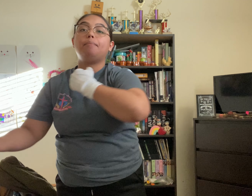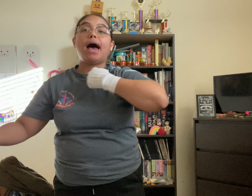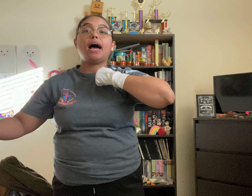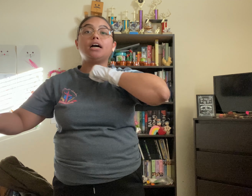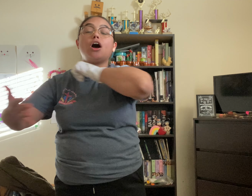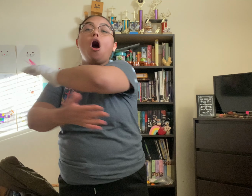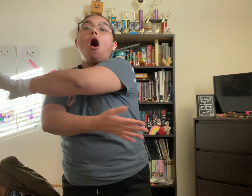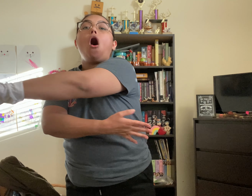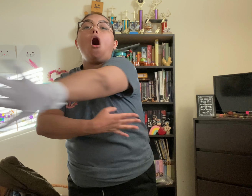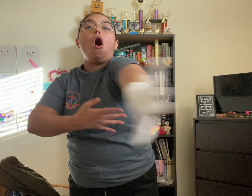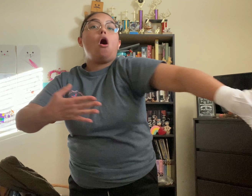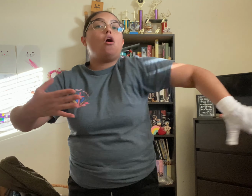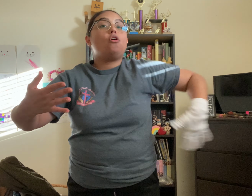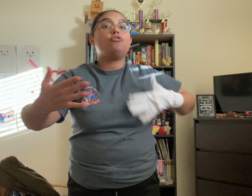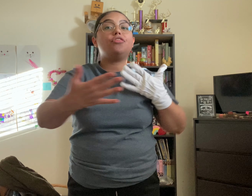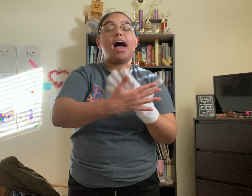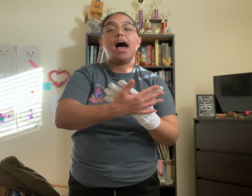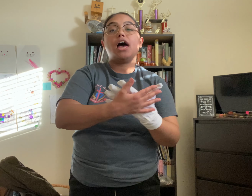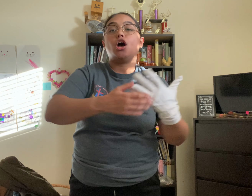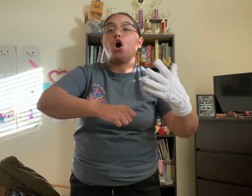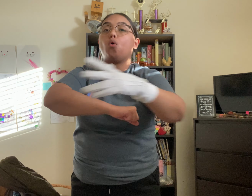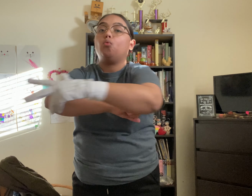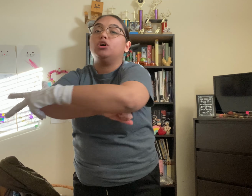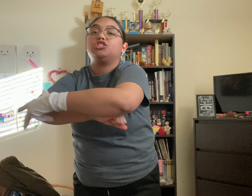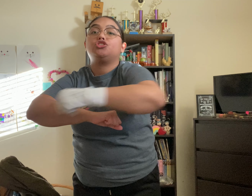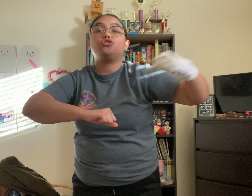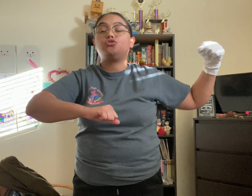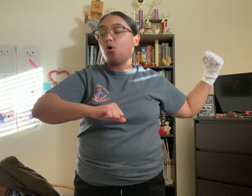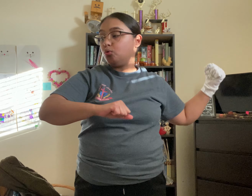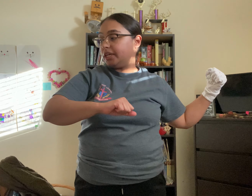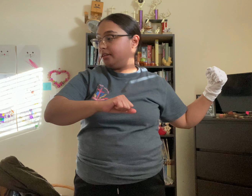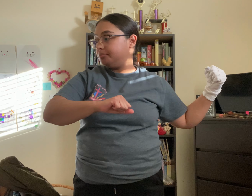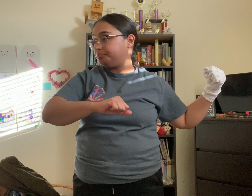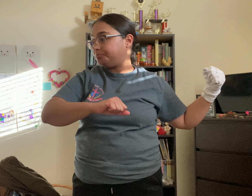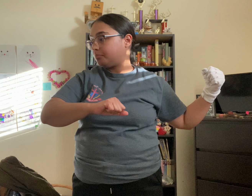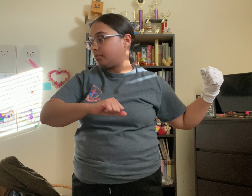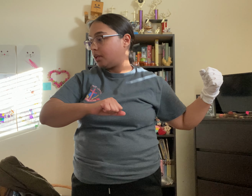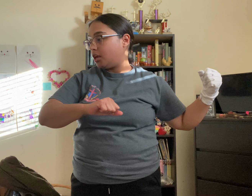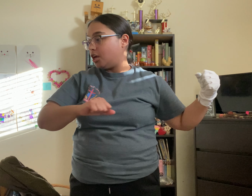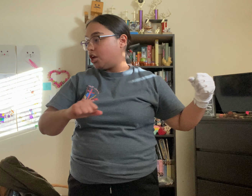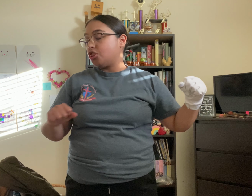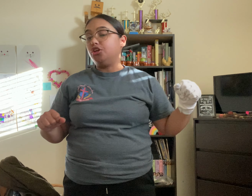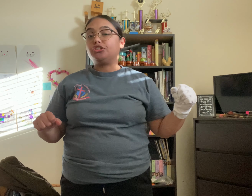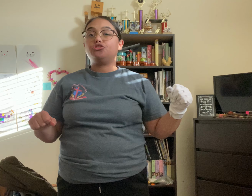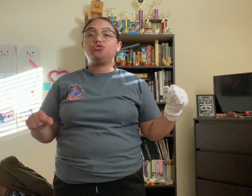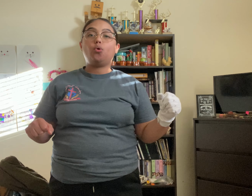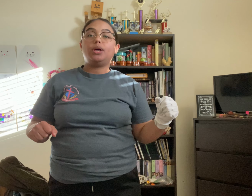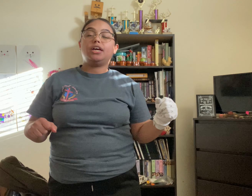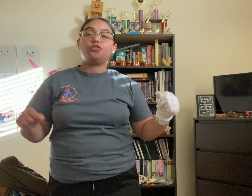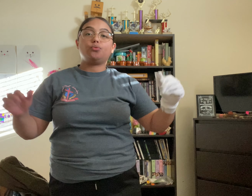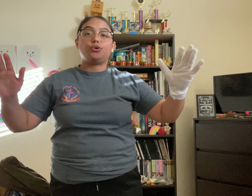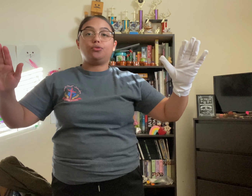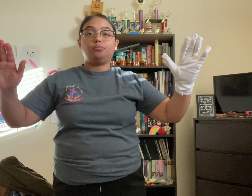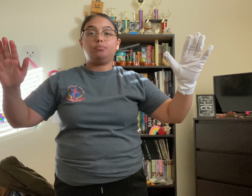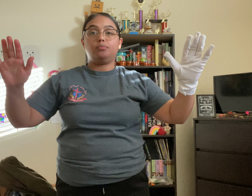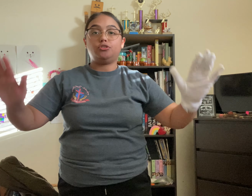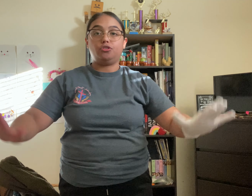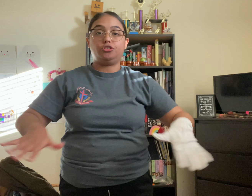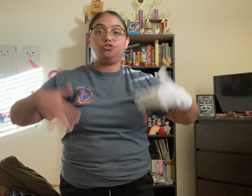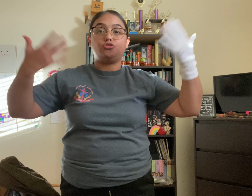back all that was stolen. There's joy in the room. So there's